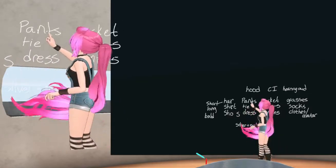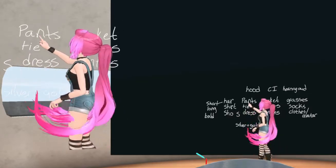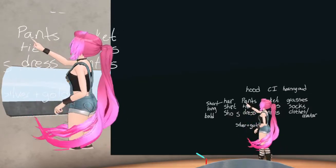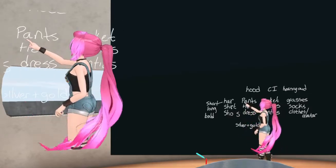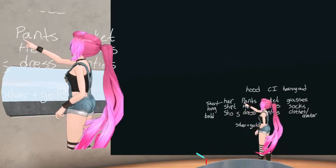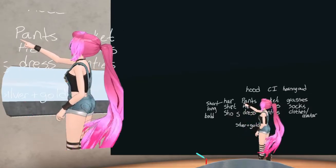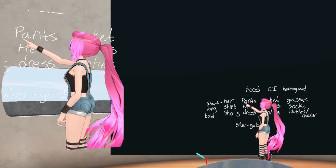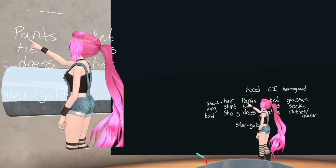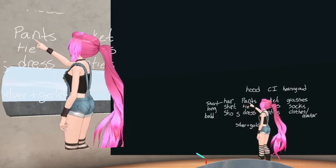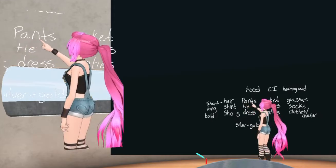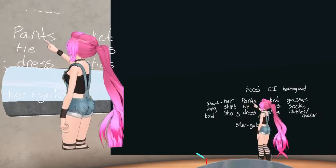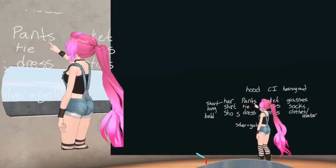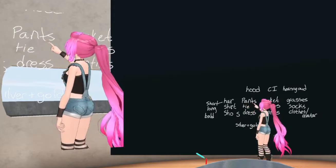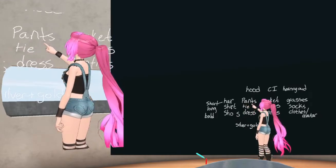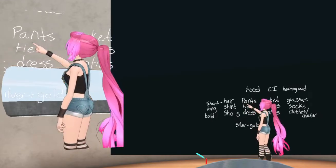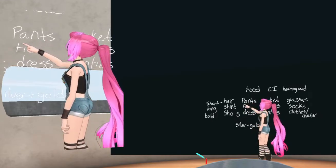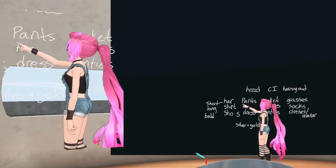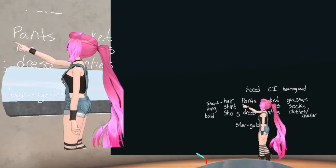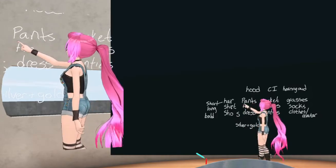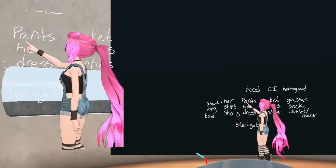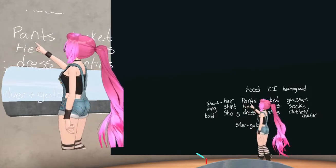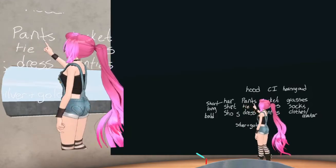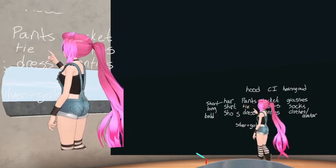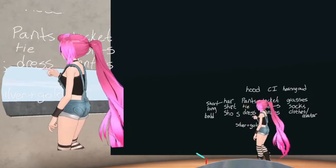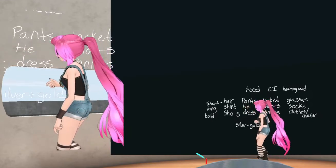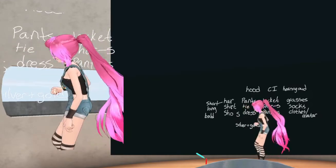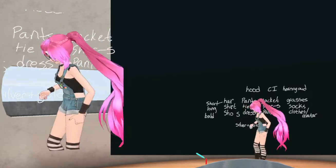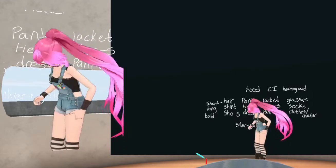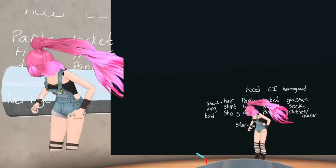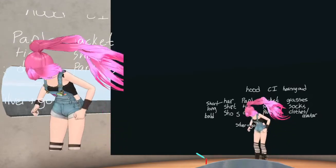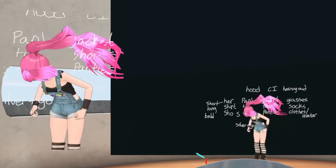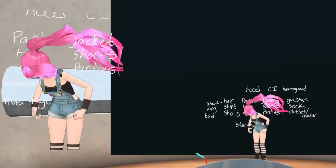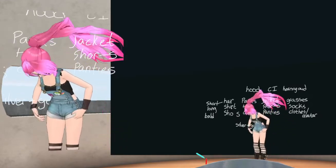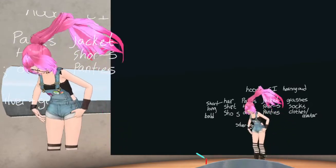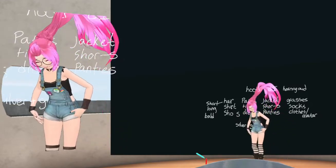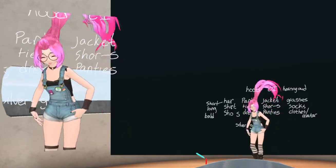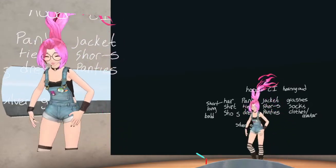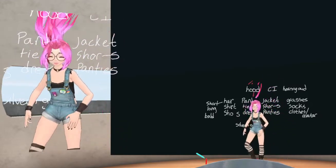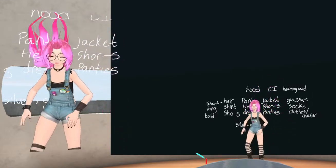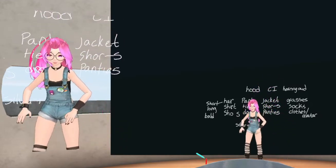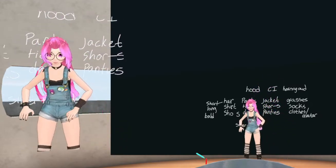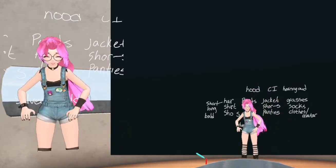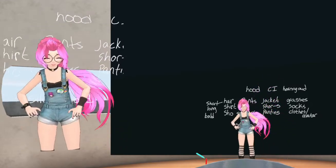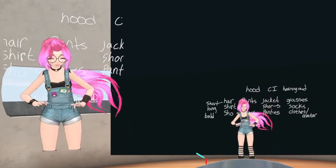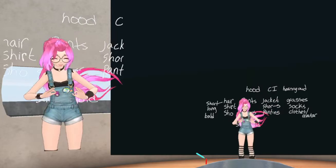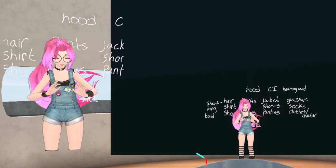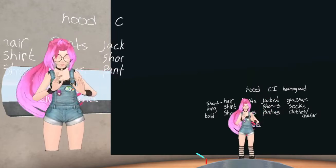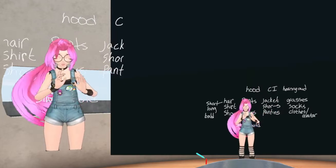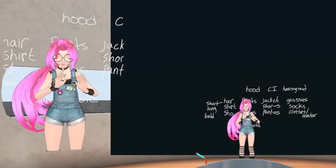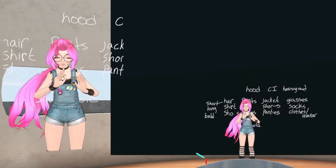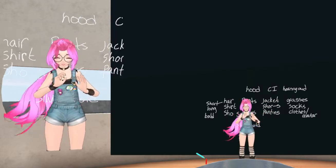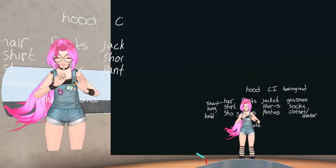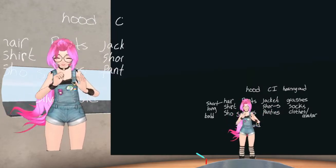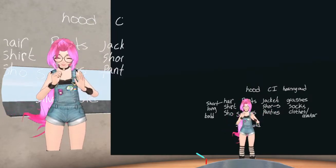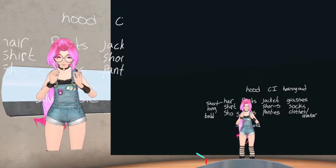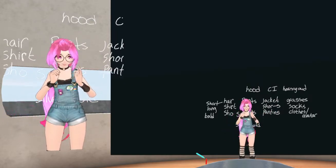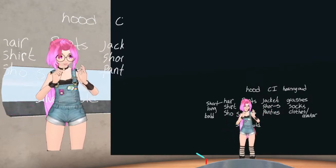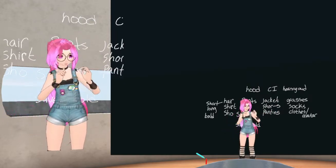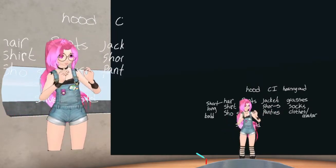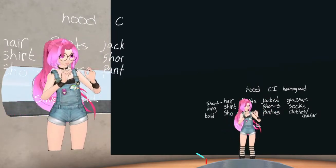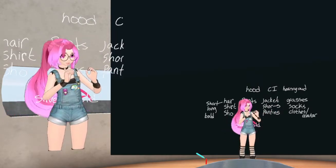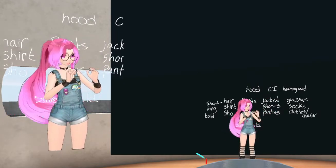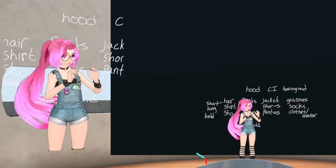And then pants. Pants. I'm not wearing pants, I'm wearing shorts, but I'll teach you anyways. So pants